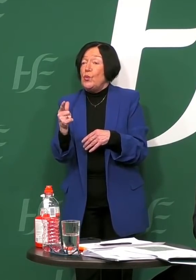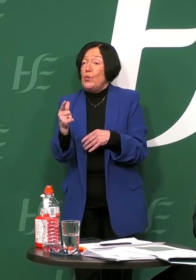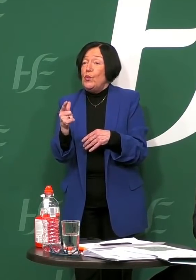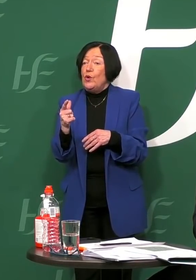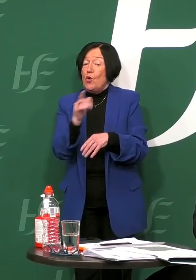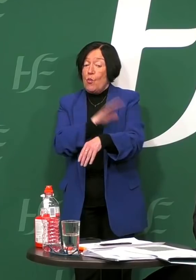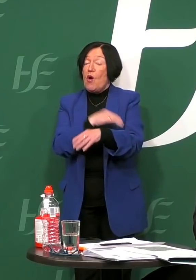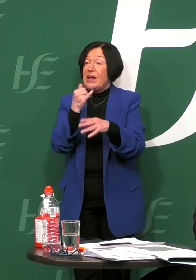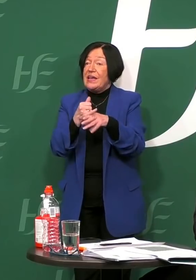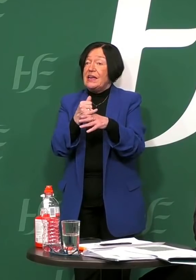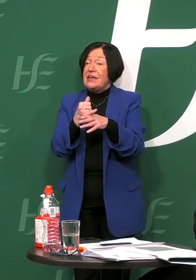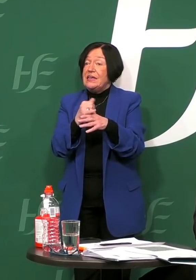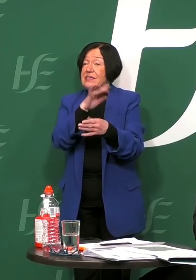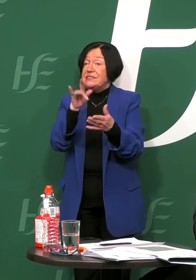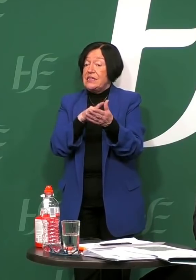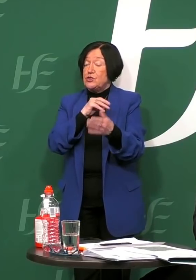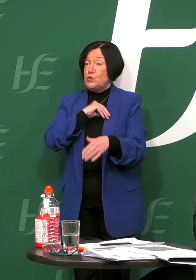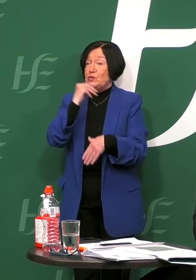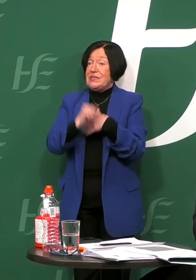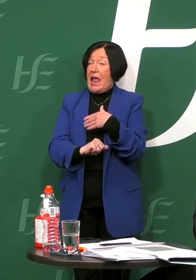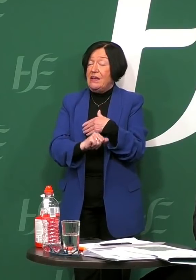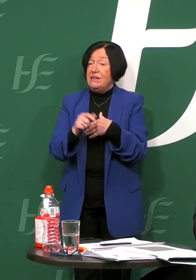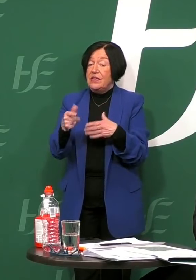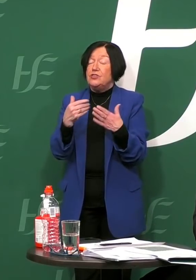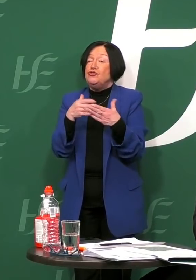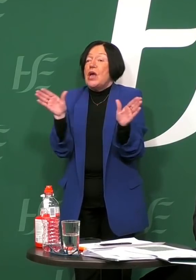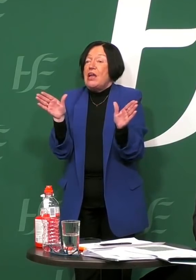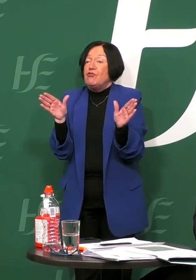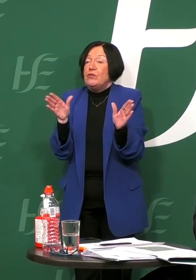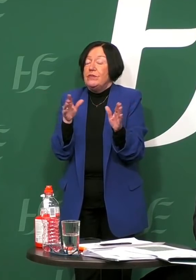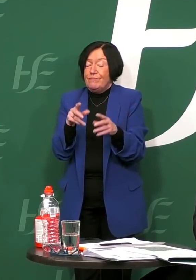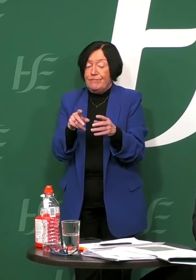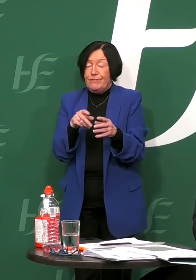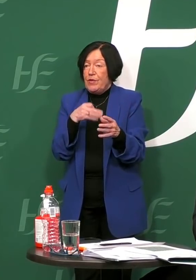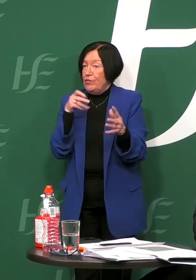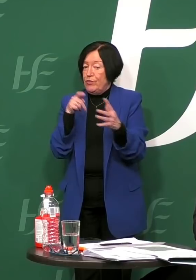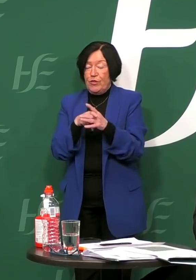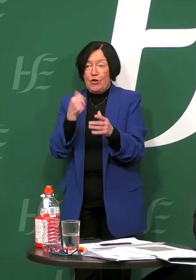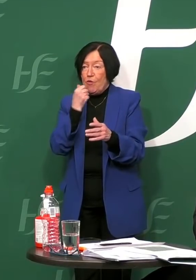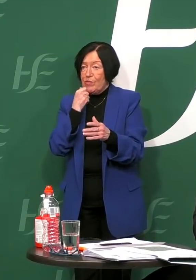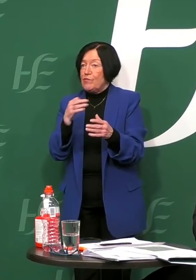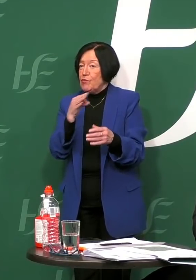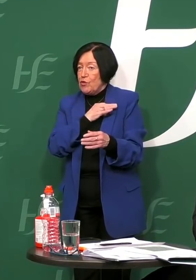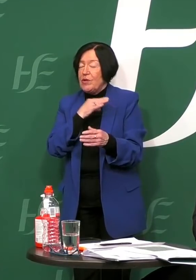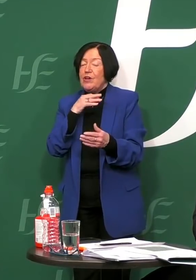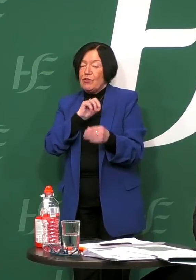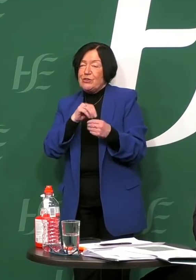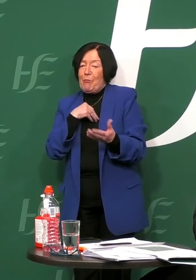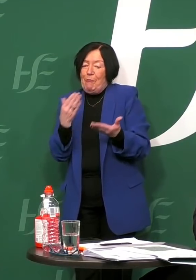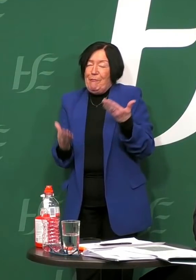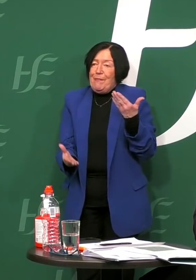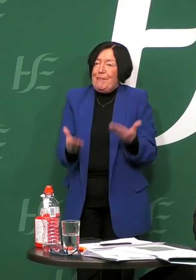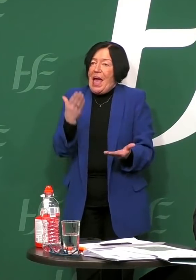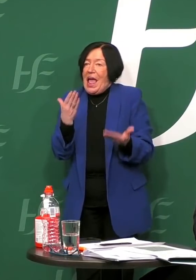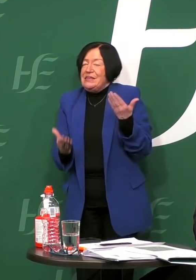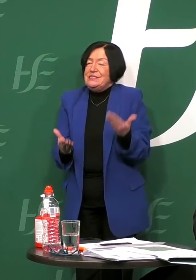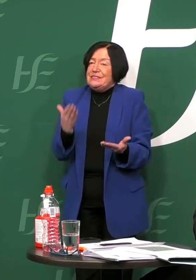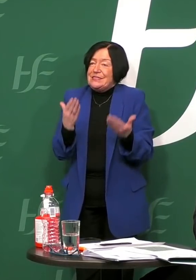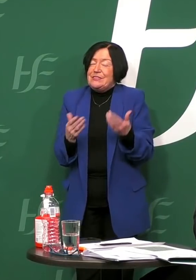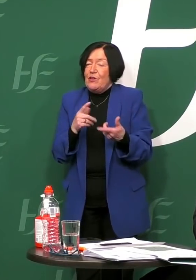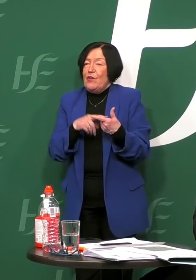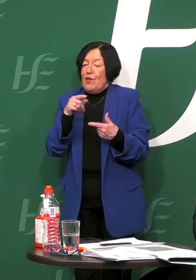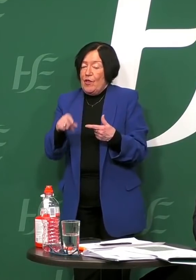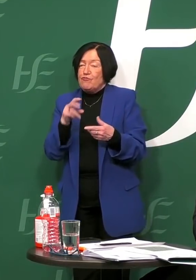22 walk-in clinics that have been held today, in general, the flow through has been pretty good. So we'll try and balance that off in terms of trying to ensure we minimise